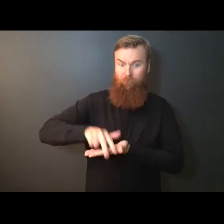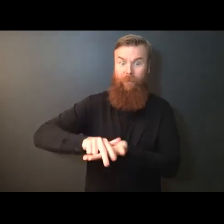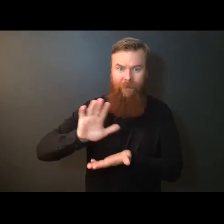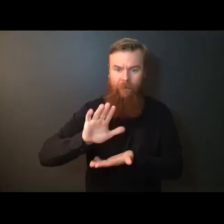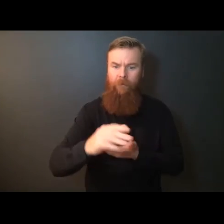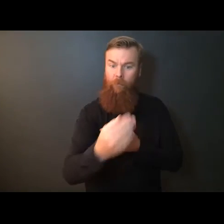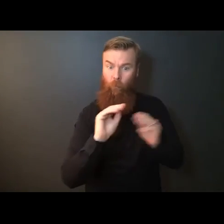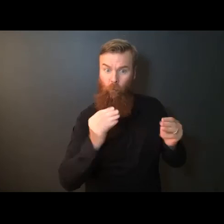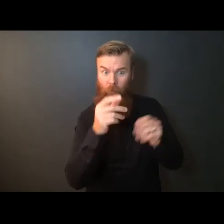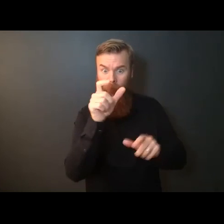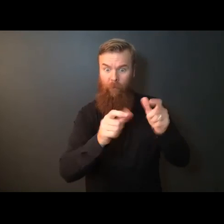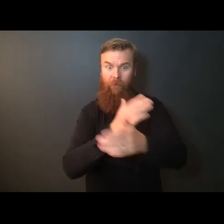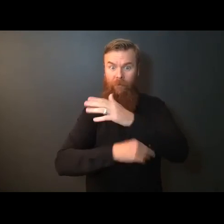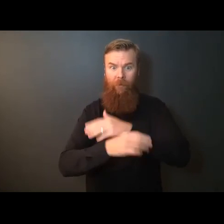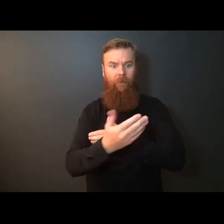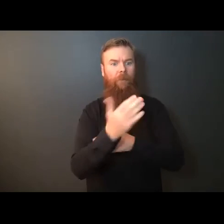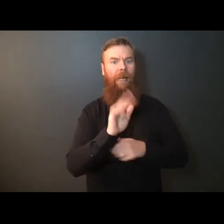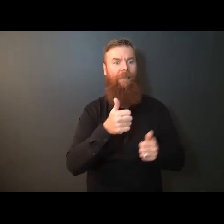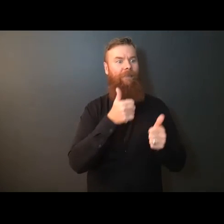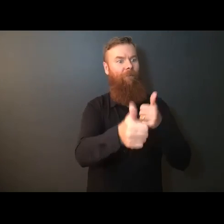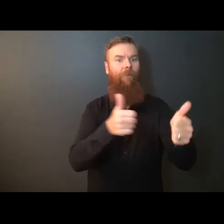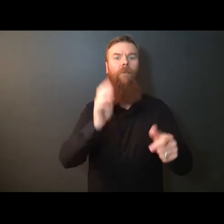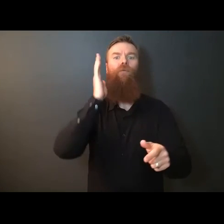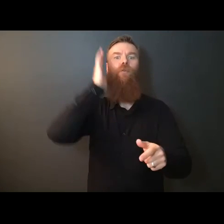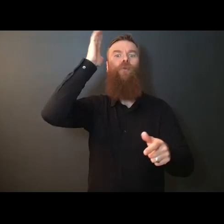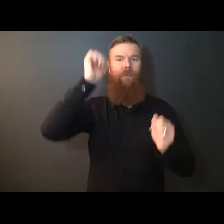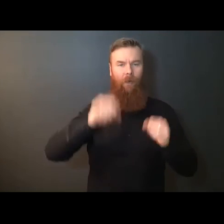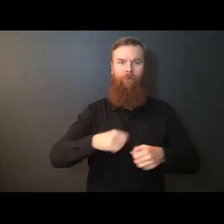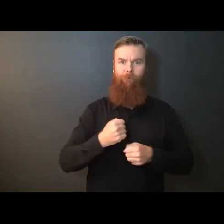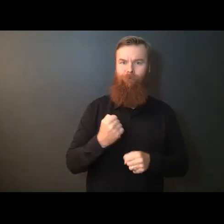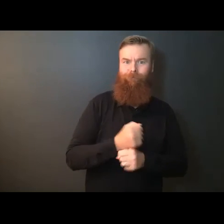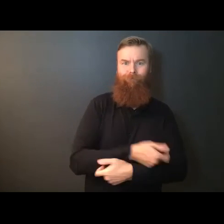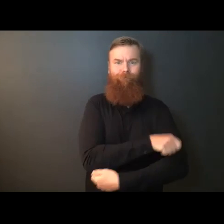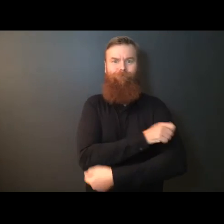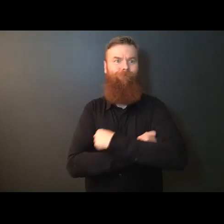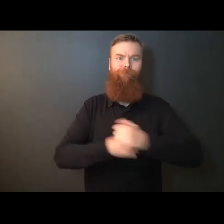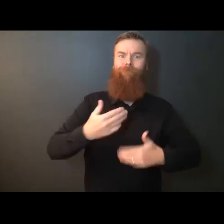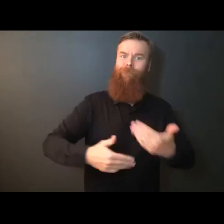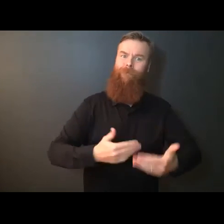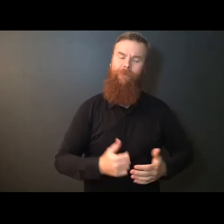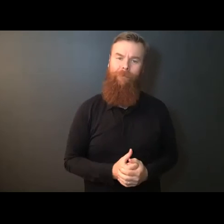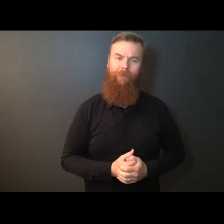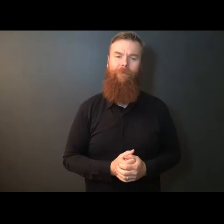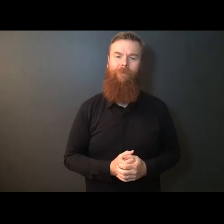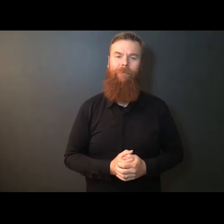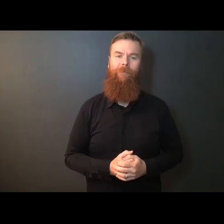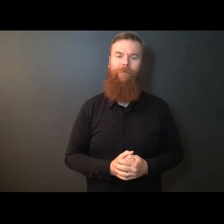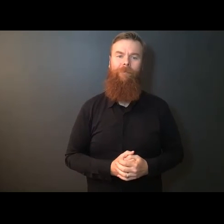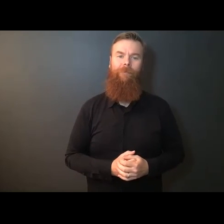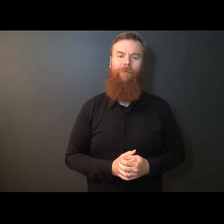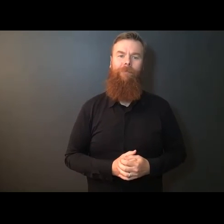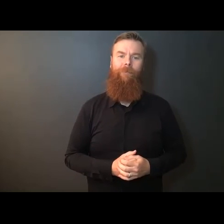future. So like, for example, in this case, if we are working for persons with